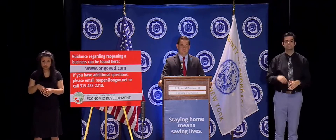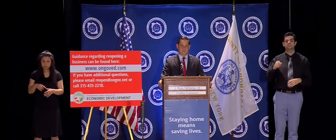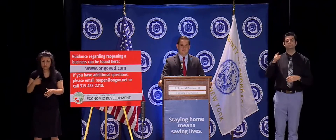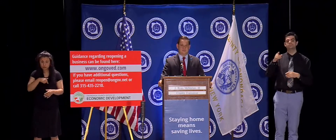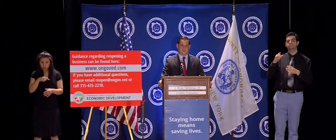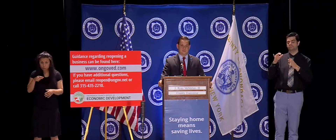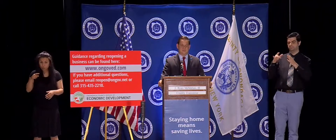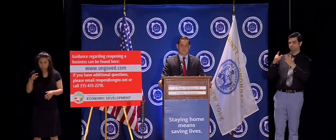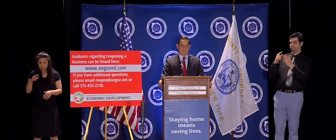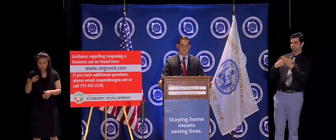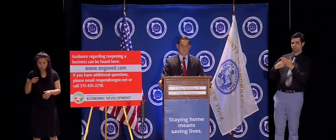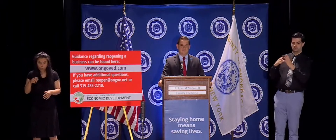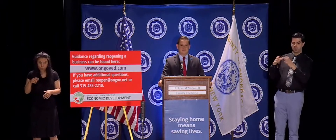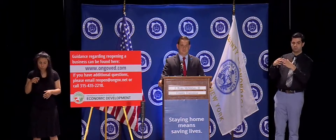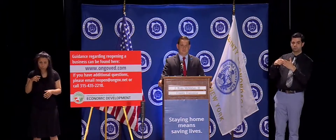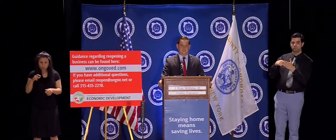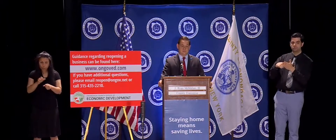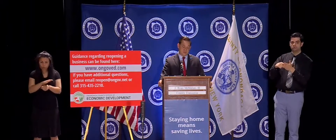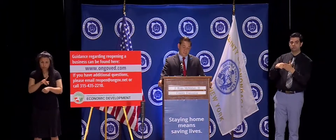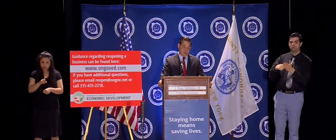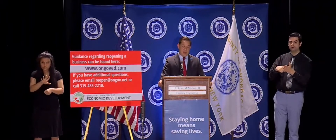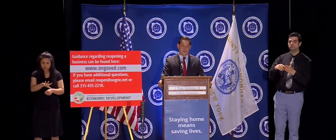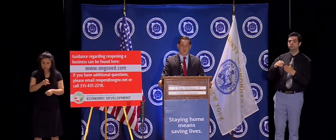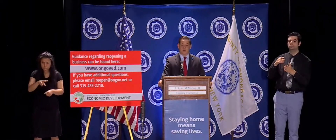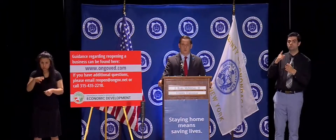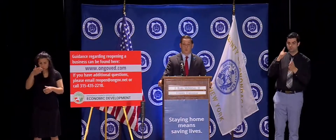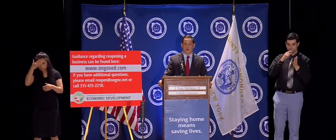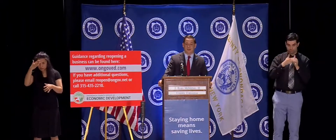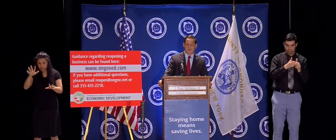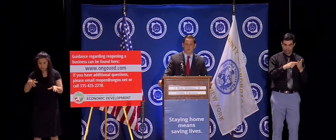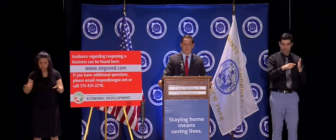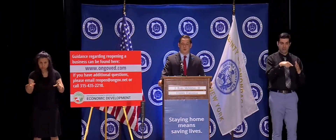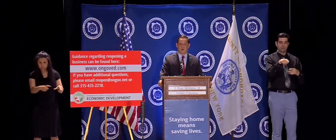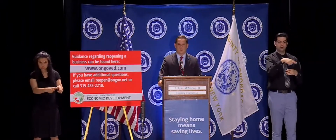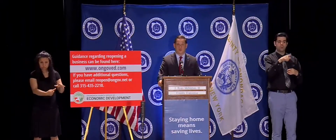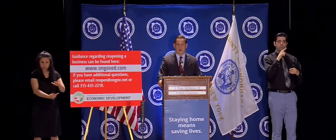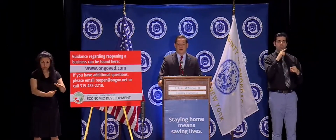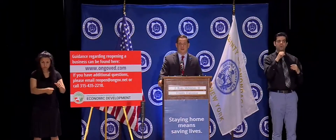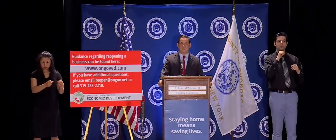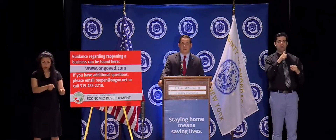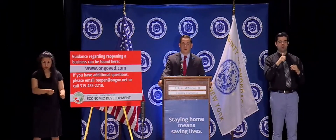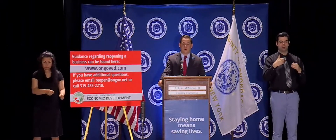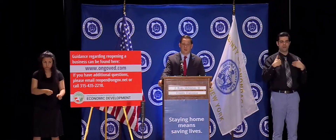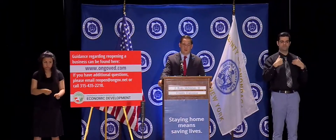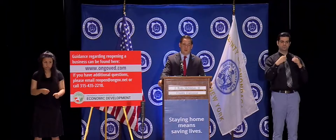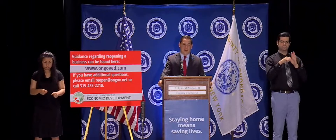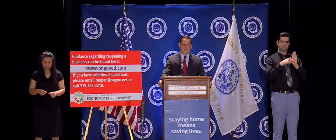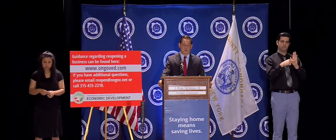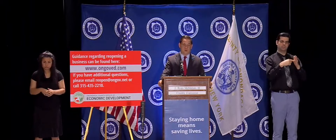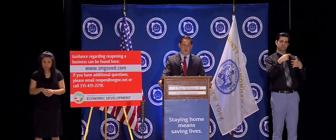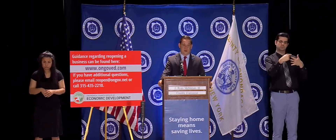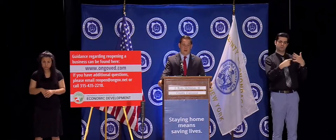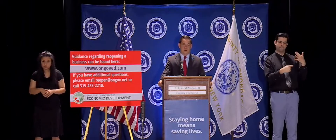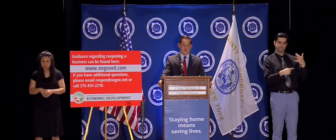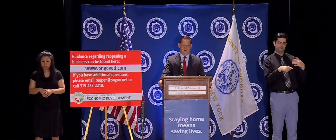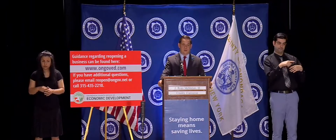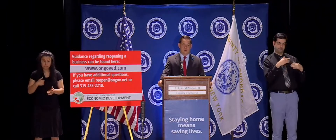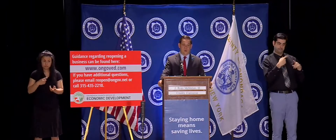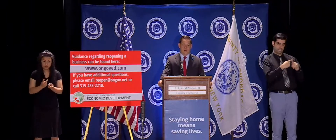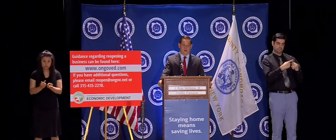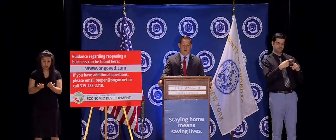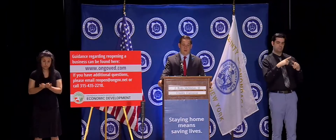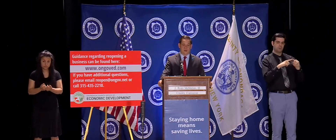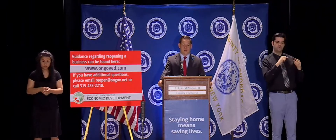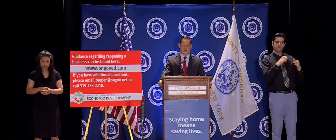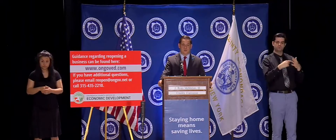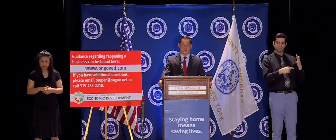you treat it like they're contagious? You have people to, go into right? quarantine? Because we just don't know enough about it. So we have to